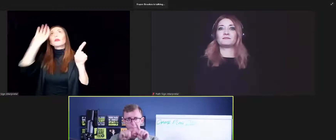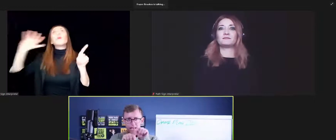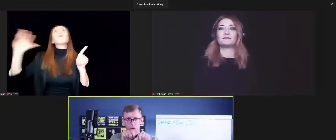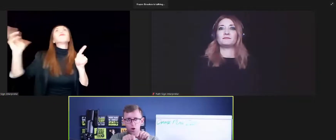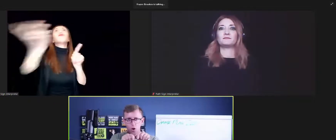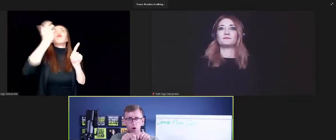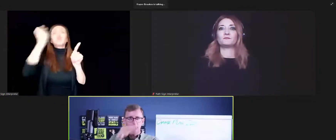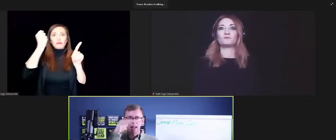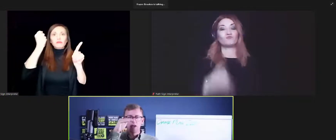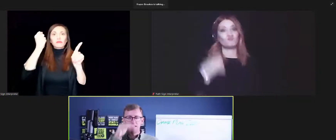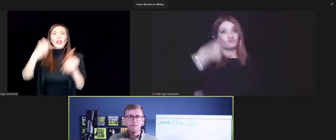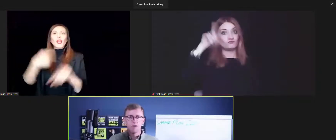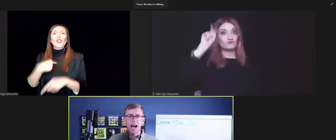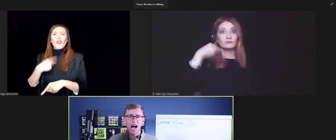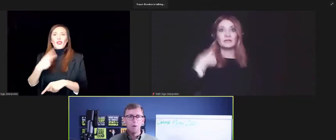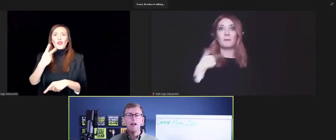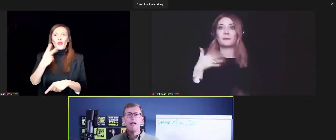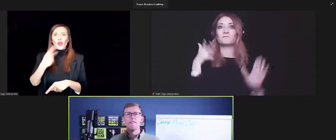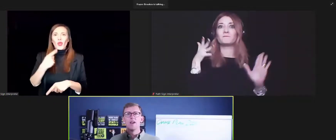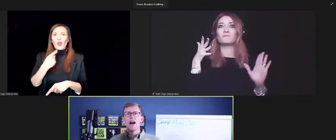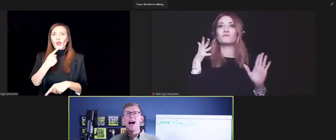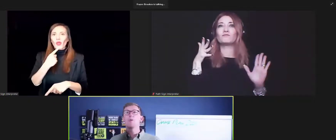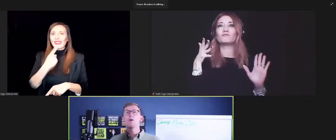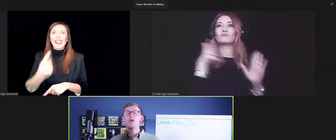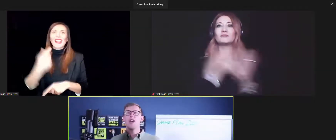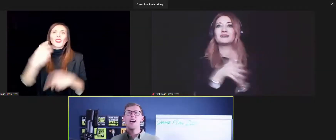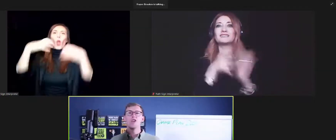in Blitz Call and I set it for an hour.